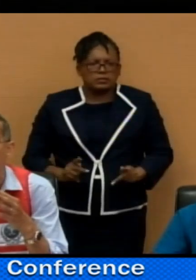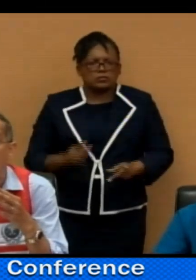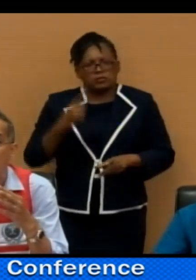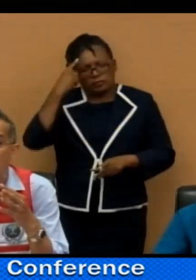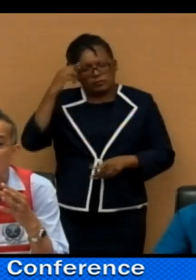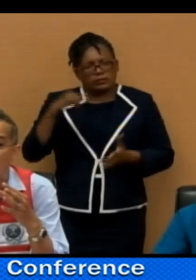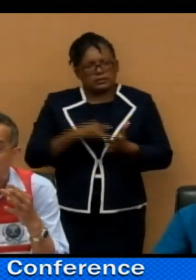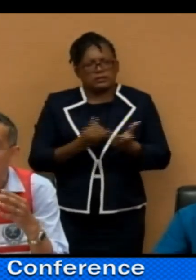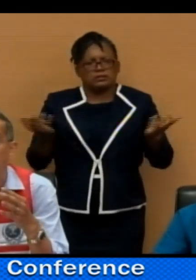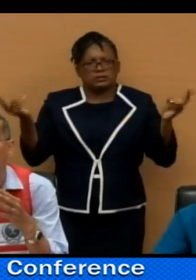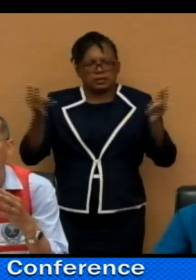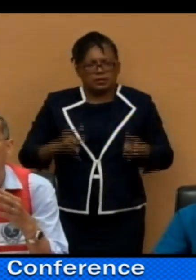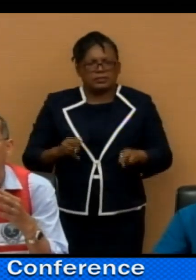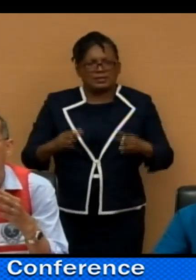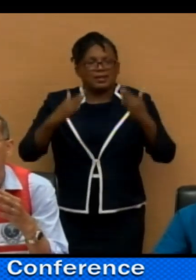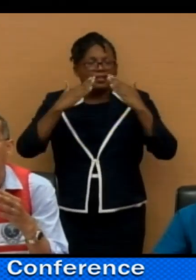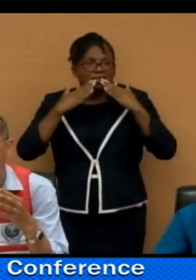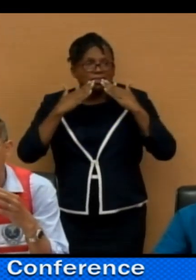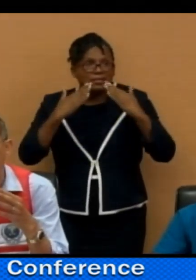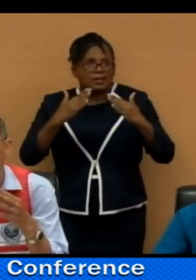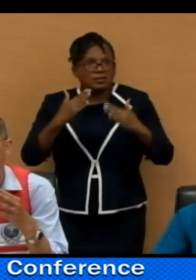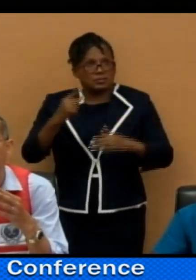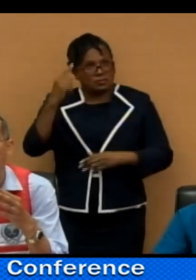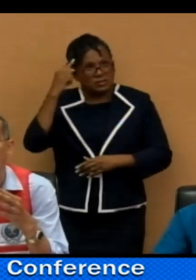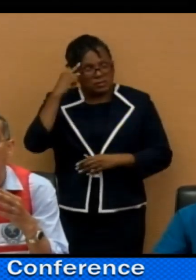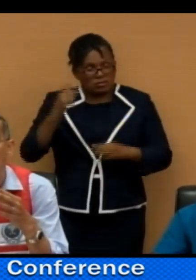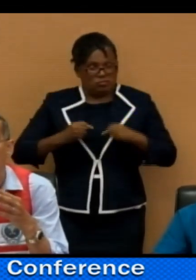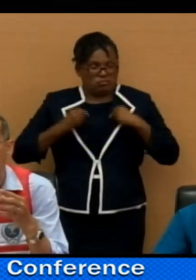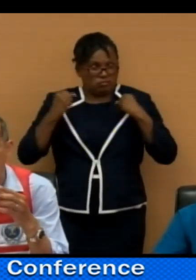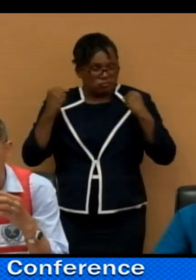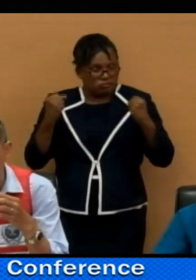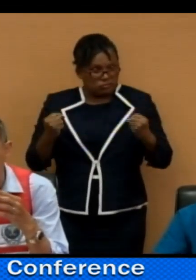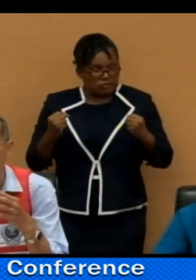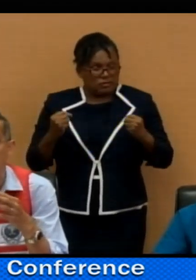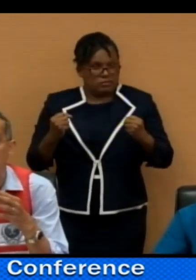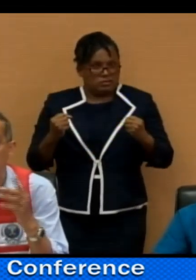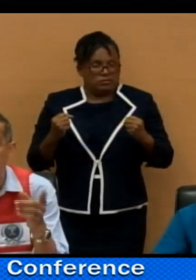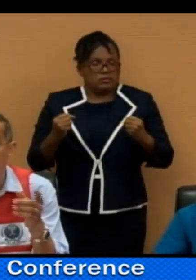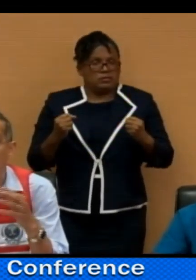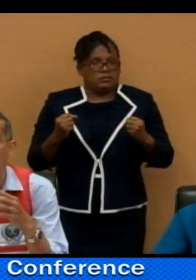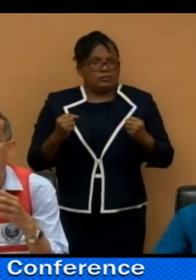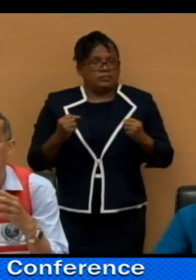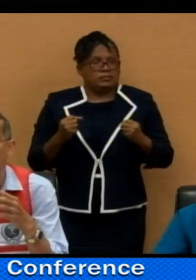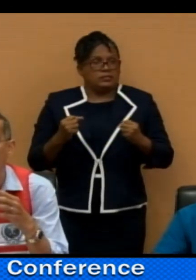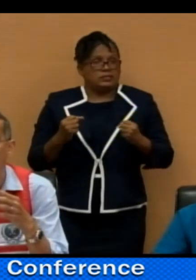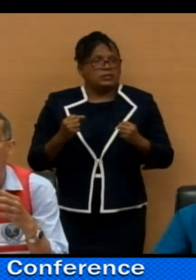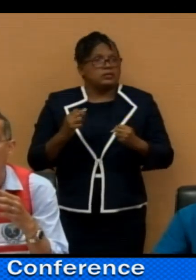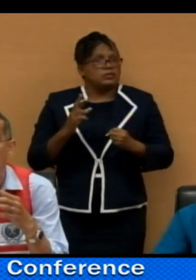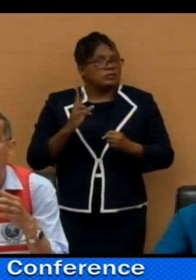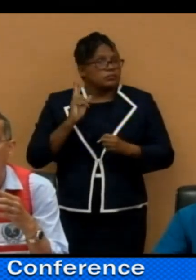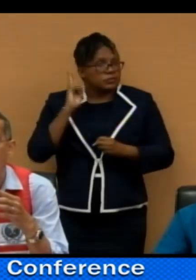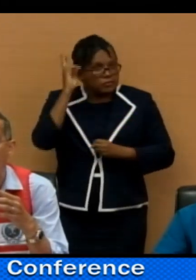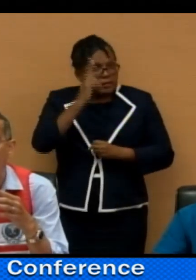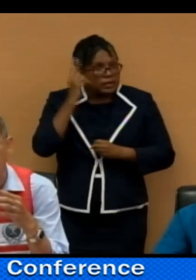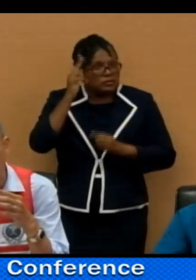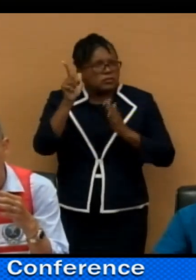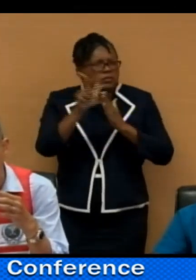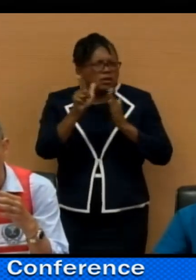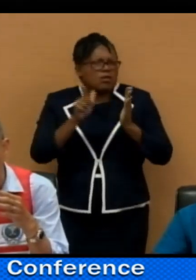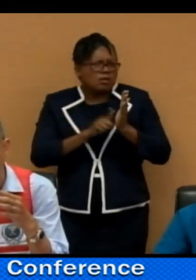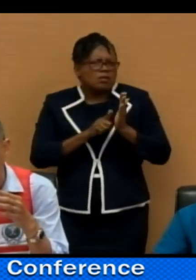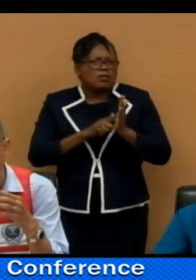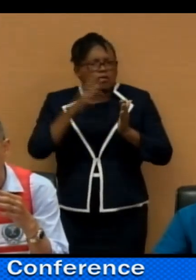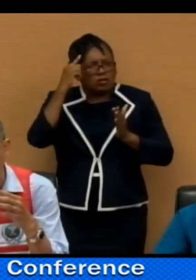we had the foresight and the strength to, in this instance, vary from the protocol as